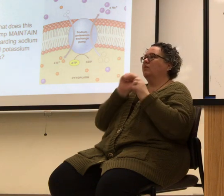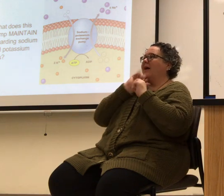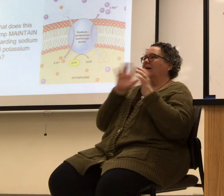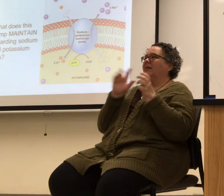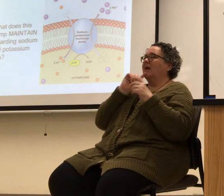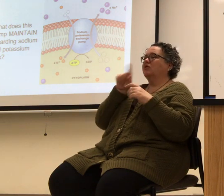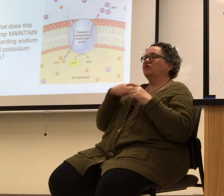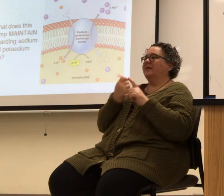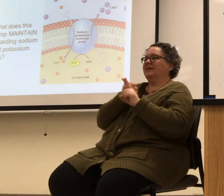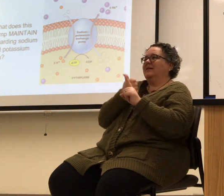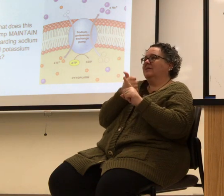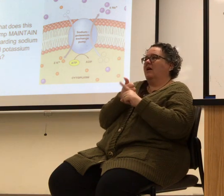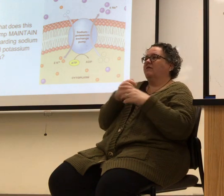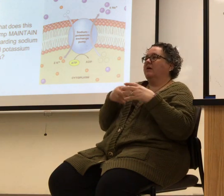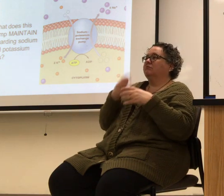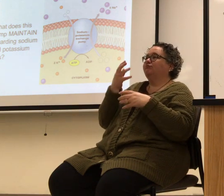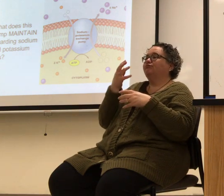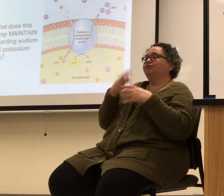forces of